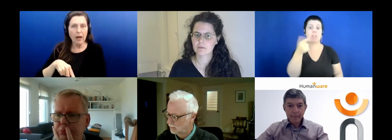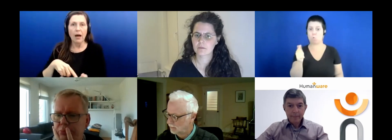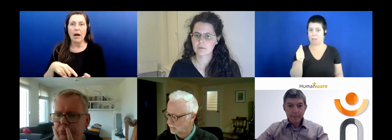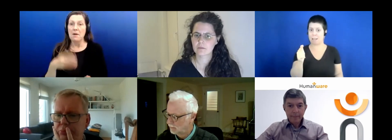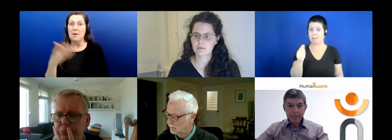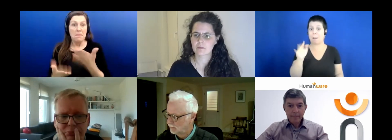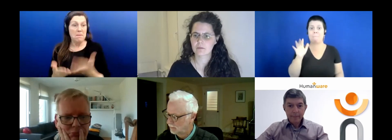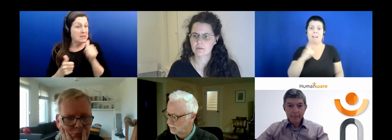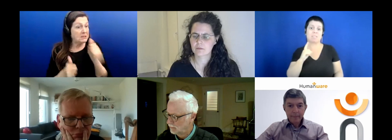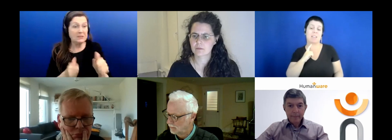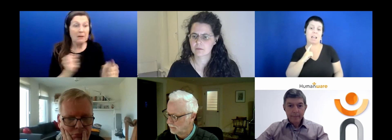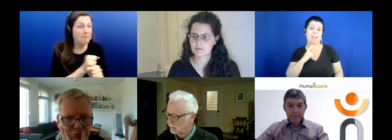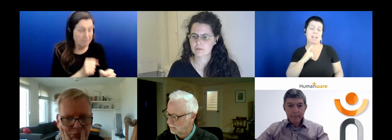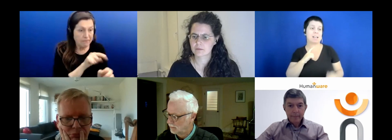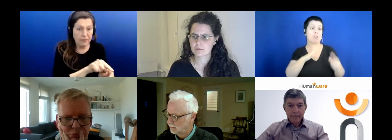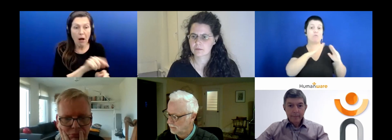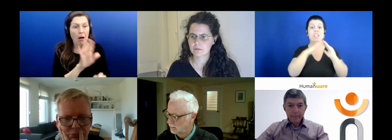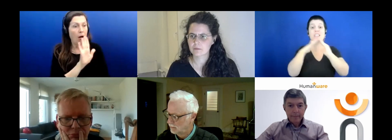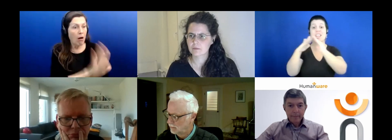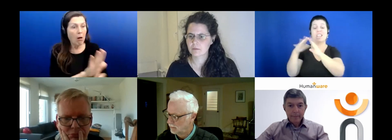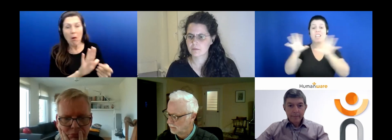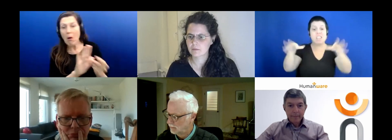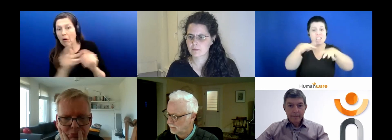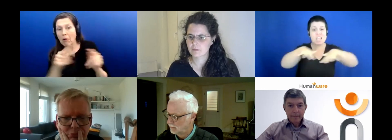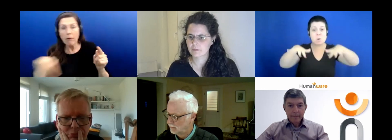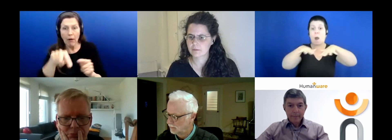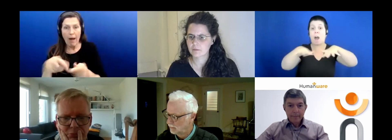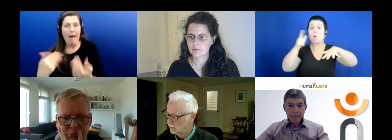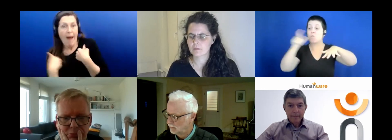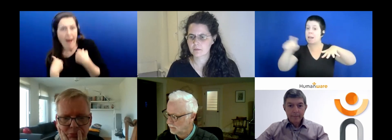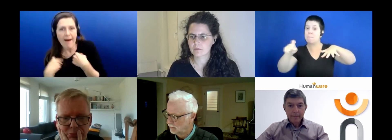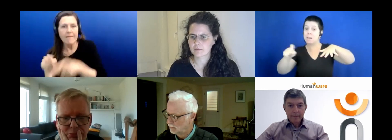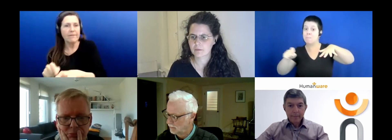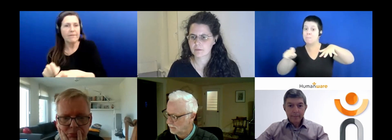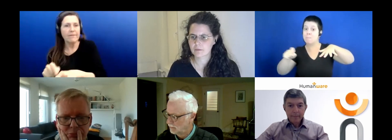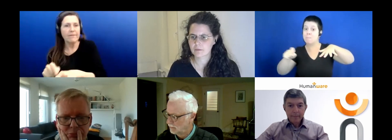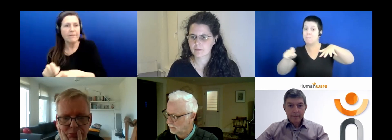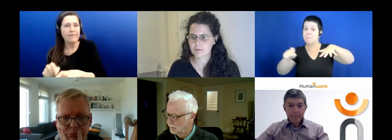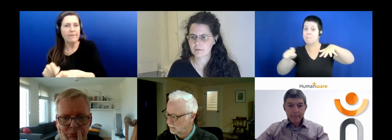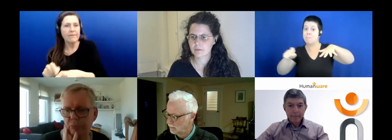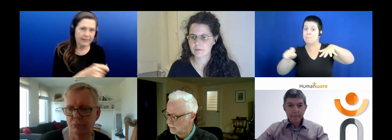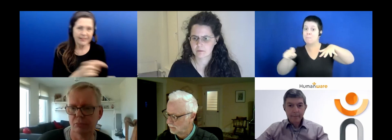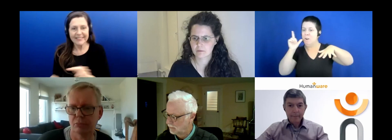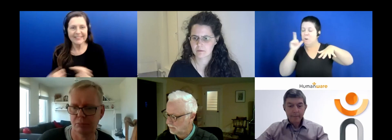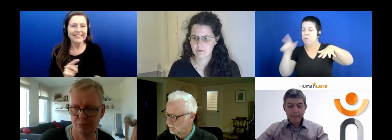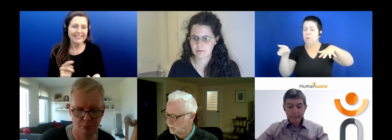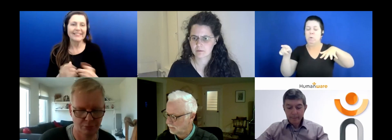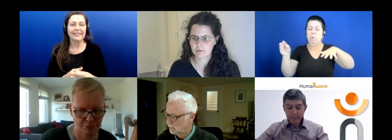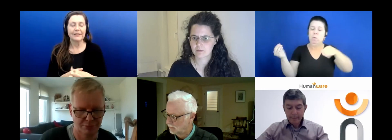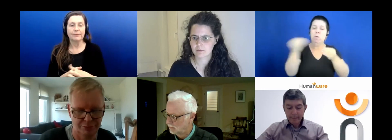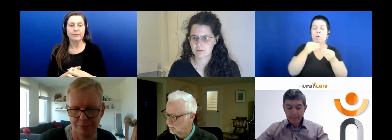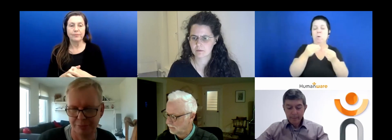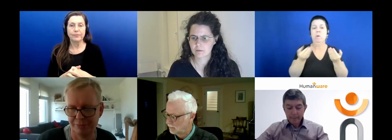maybe someone in your neighborhood is able to print something that would be of use to you. There are things like Arduinos that let you